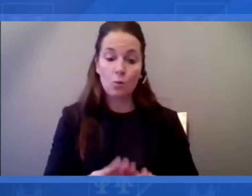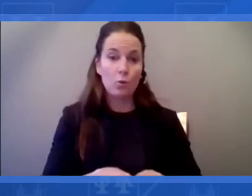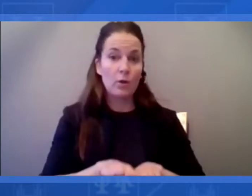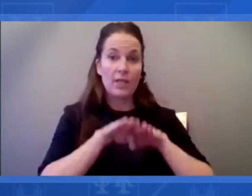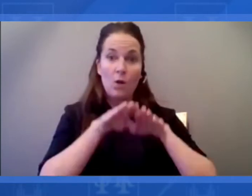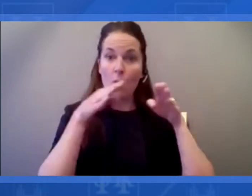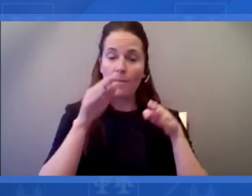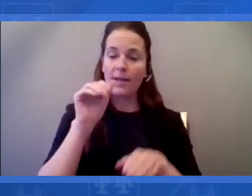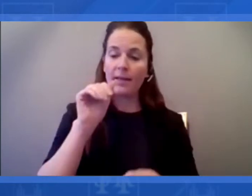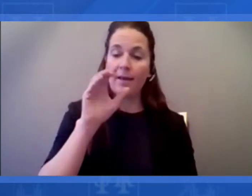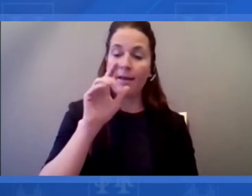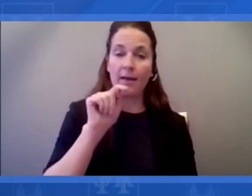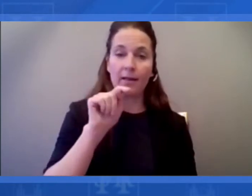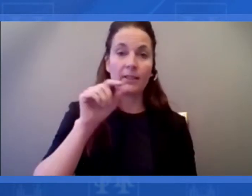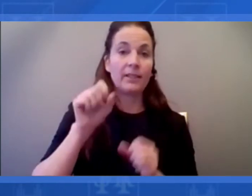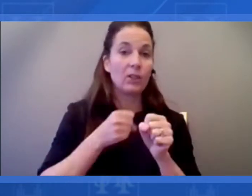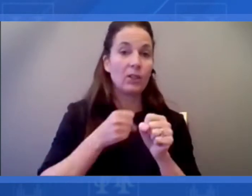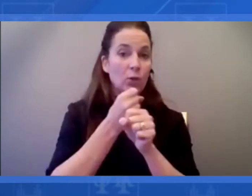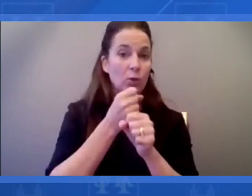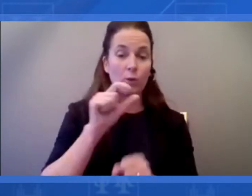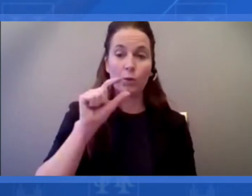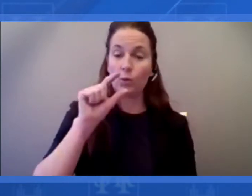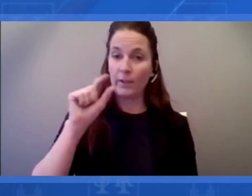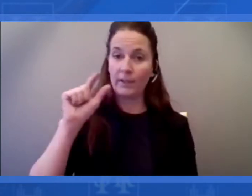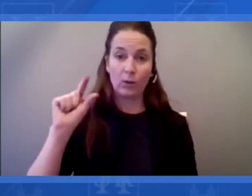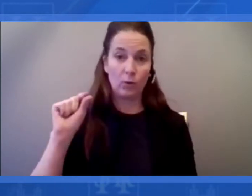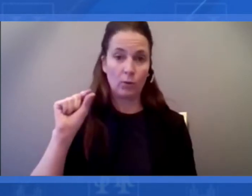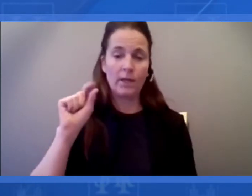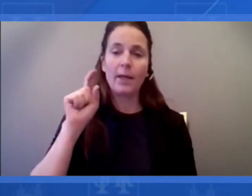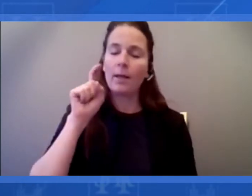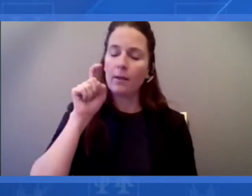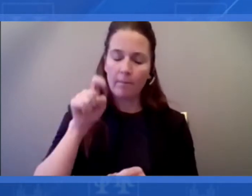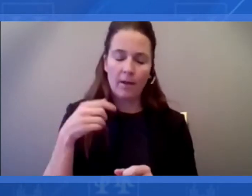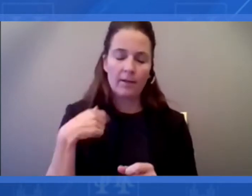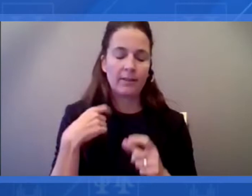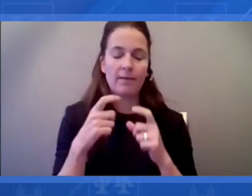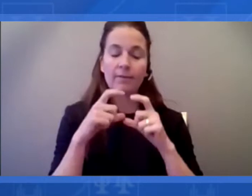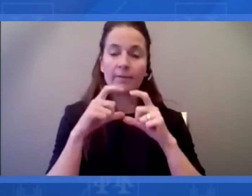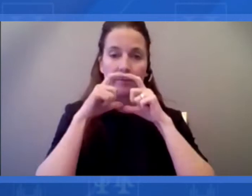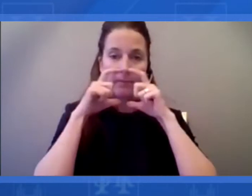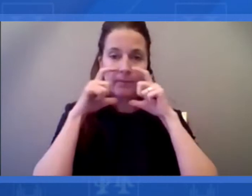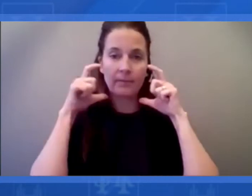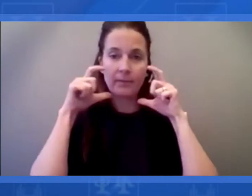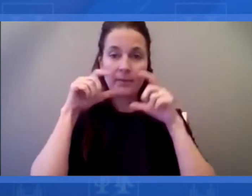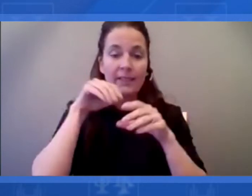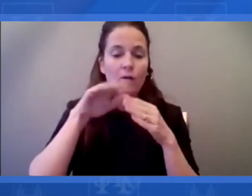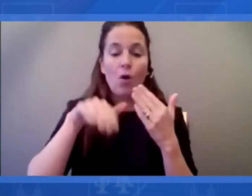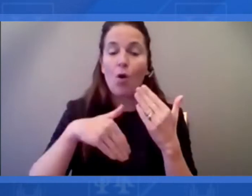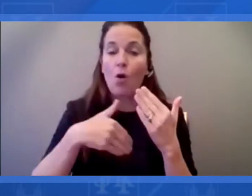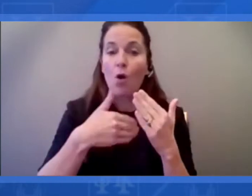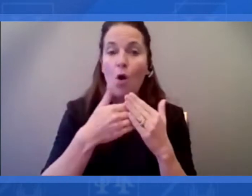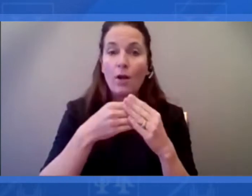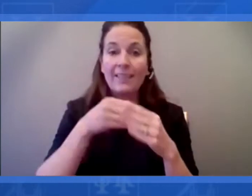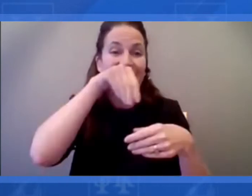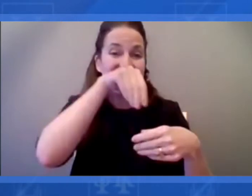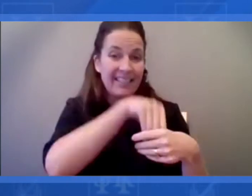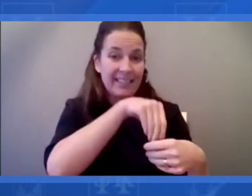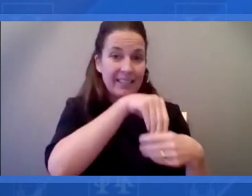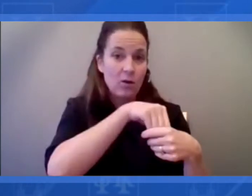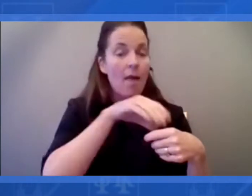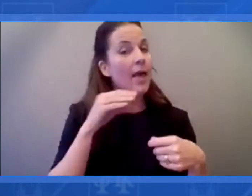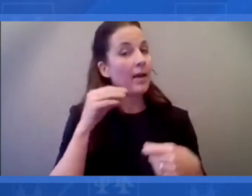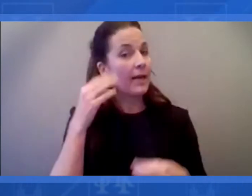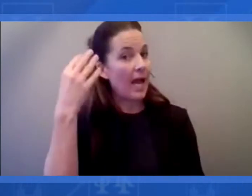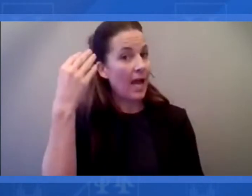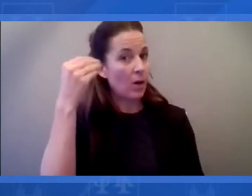2020 also requires you to wear a face covering or mask in public indoor and some outdoor